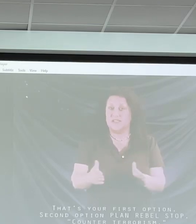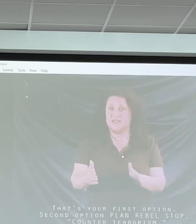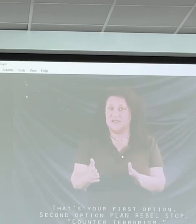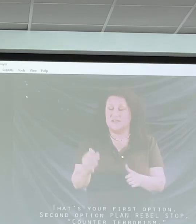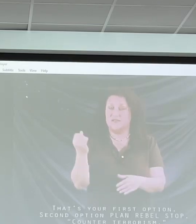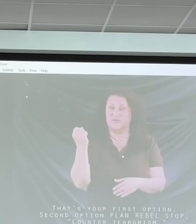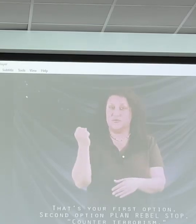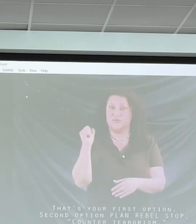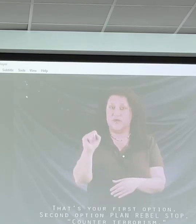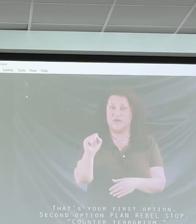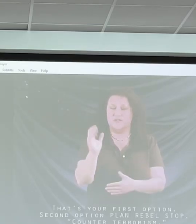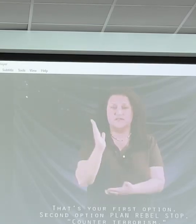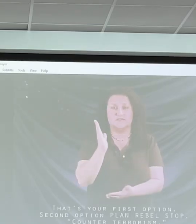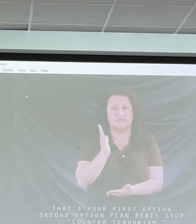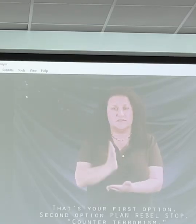plan, rebel, stop.